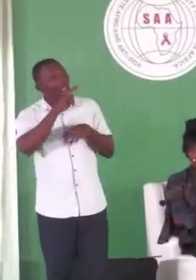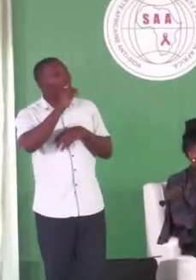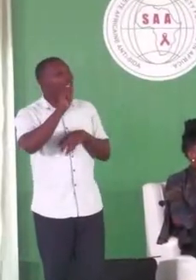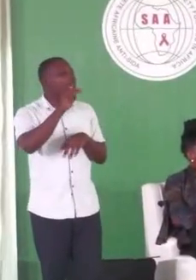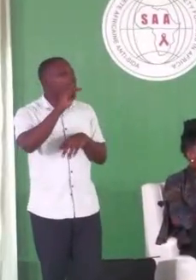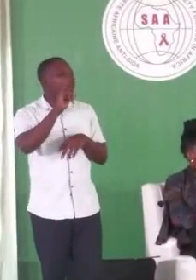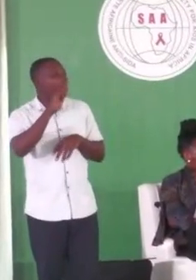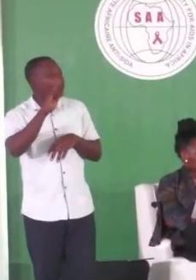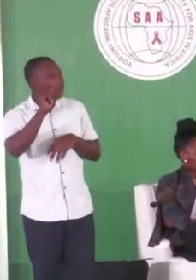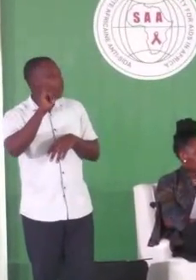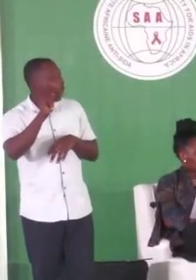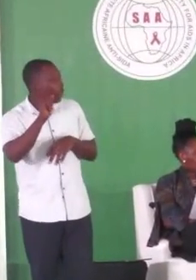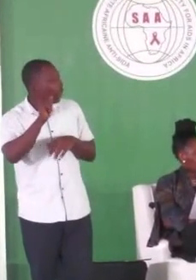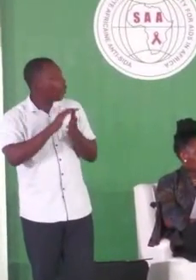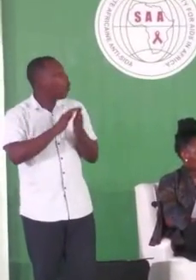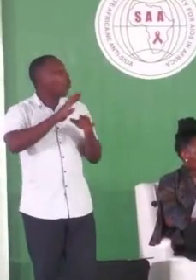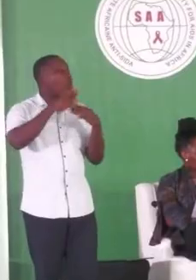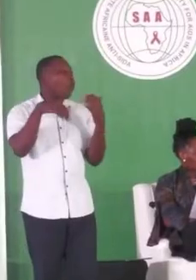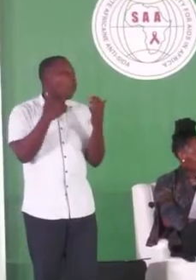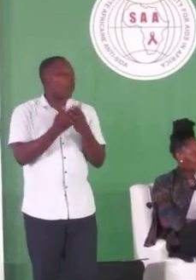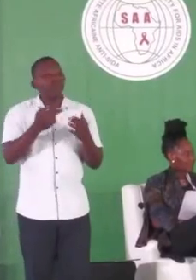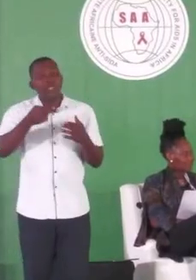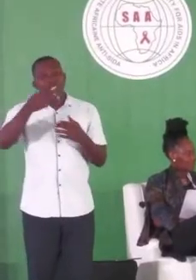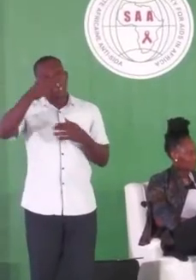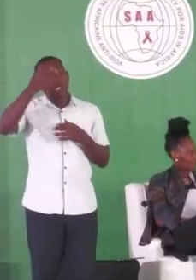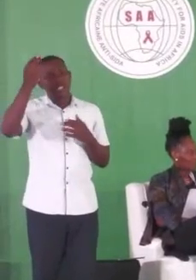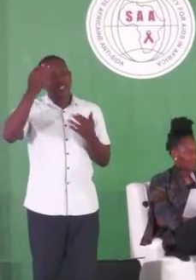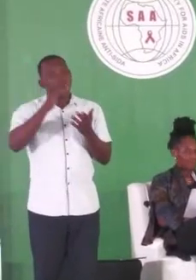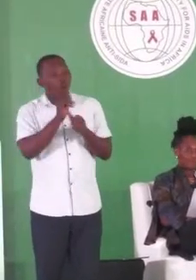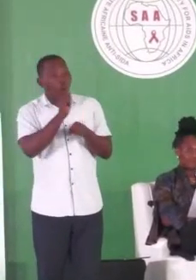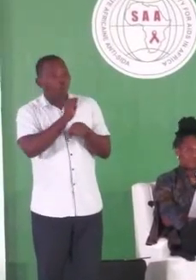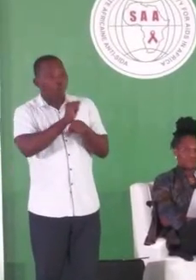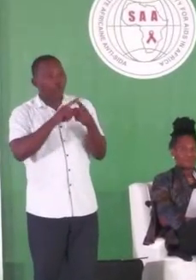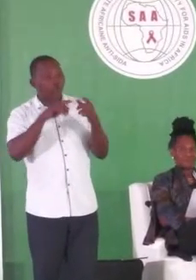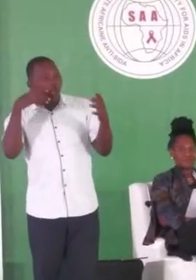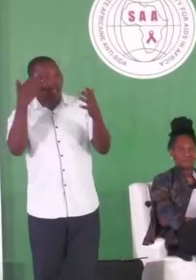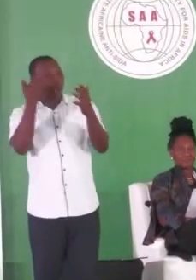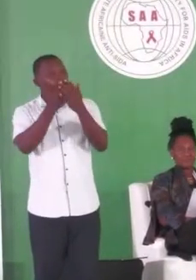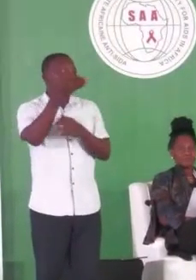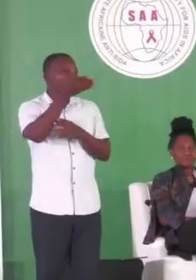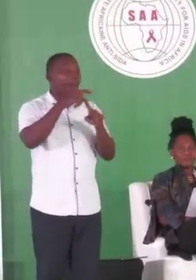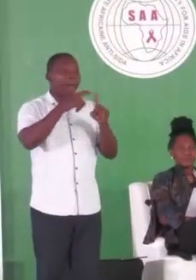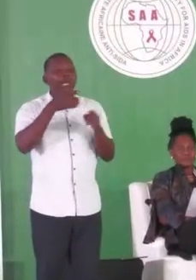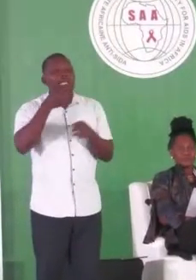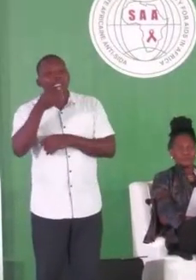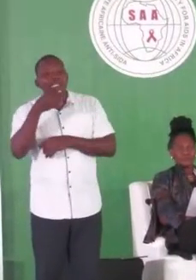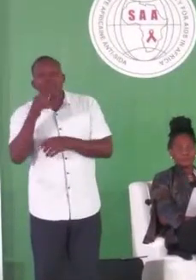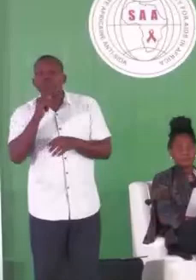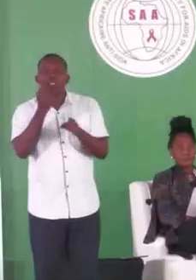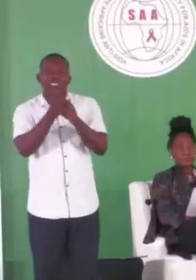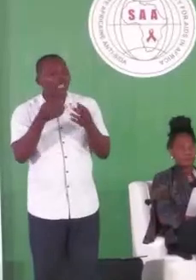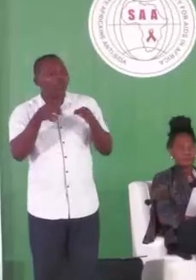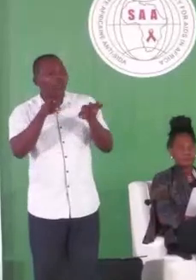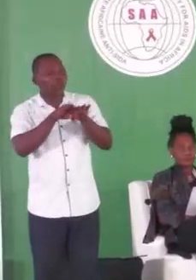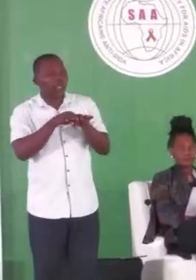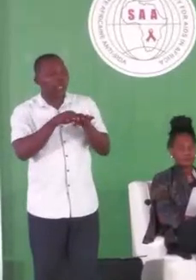approaching that threshold. It's taken a huge amount of work to get there. But data is not just important for validation. Data